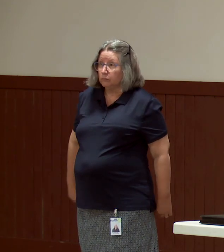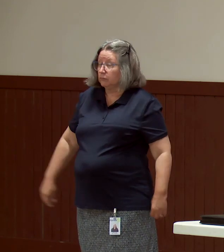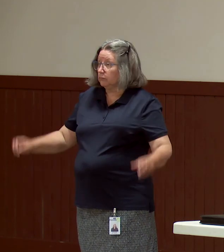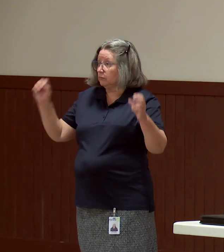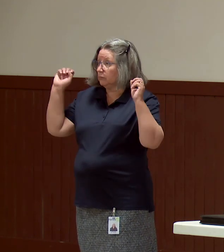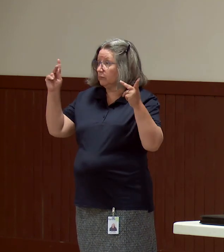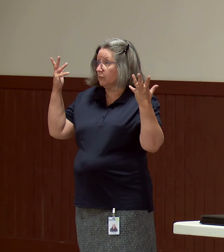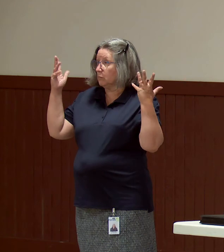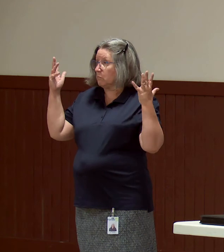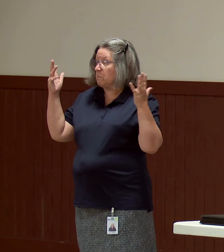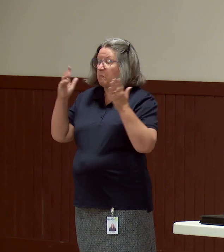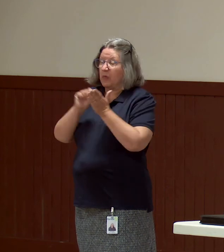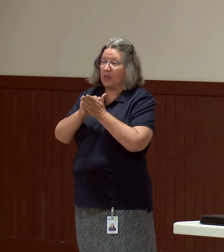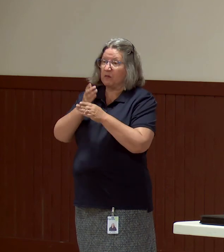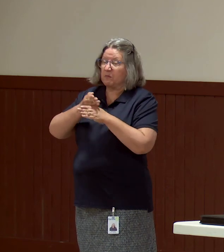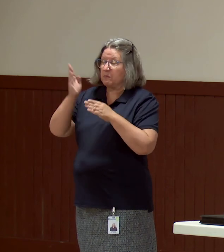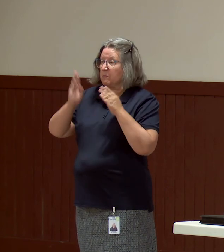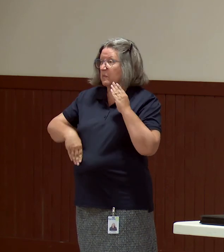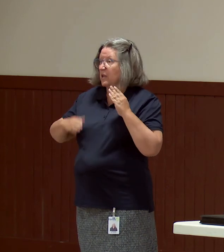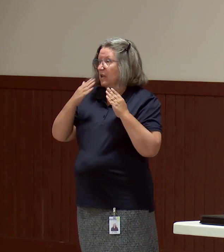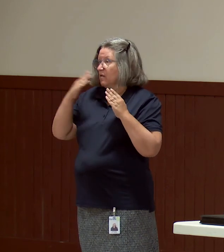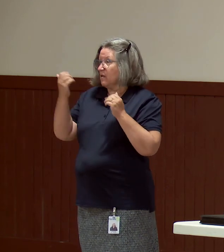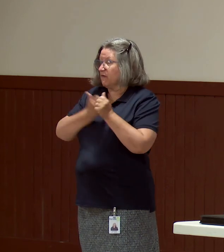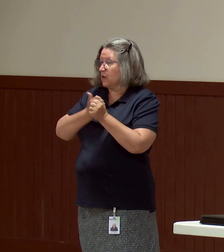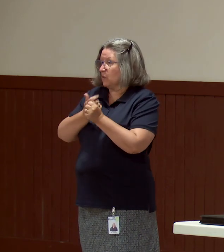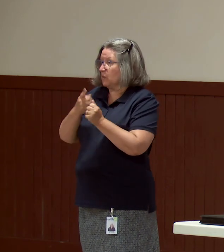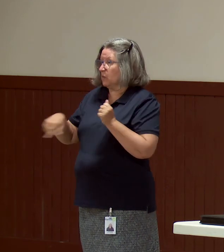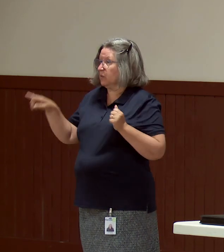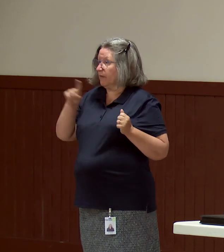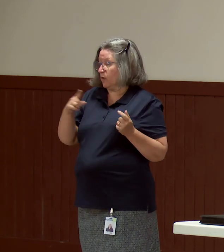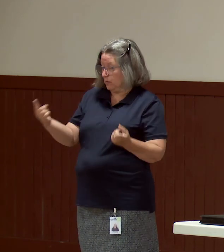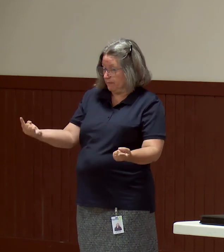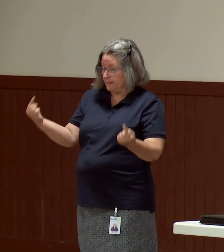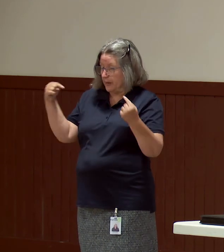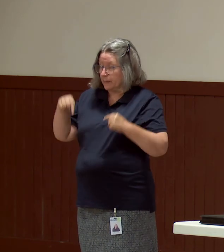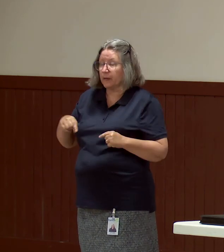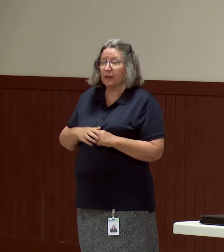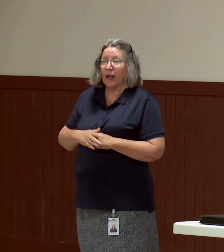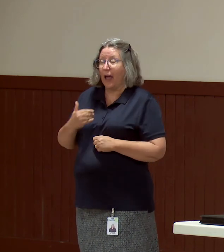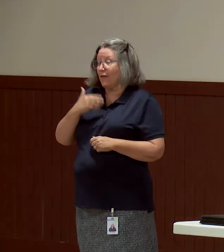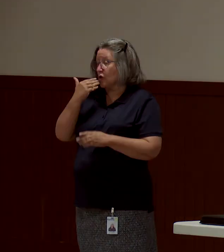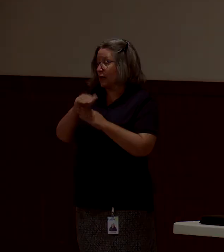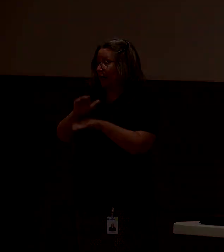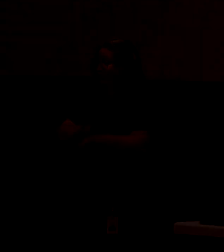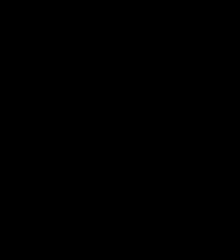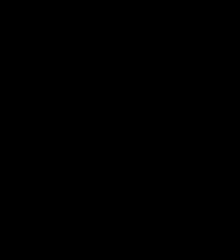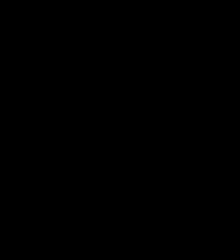Okay, well, with that, I guess we'll conclude. I'd like to thank each and every one of you for attending, and have a good night.